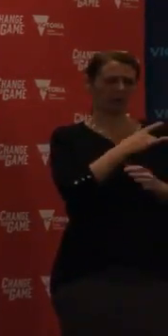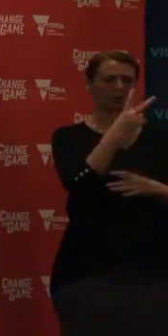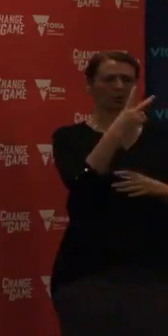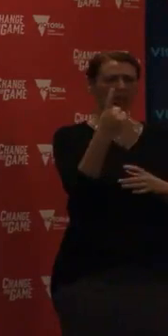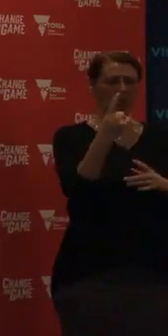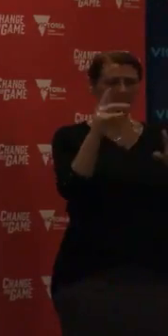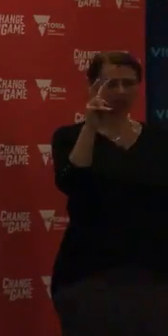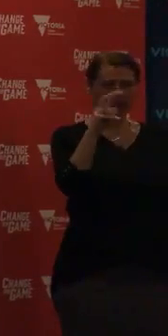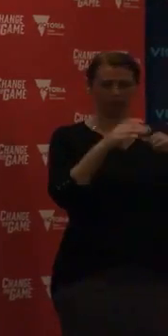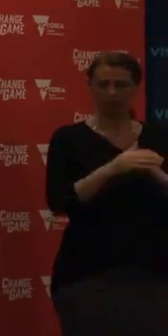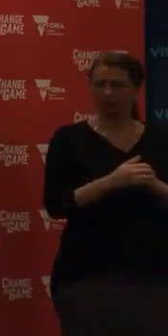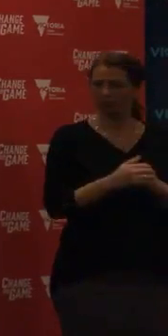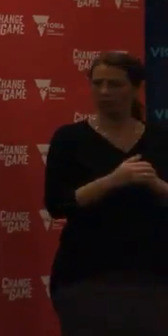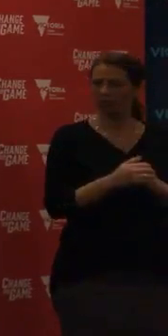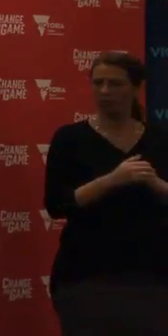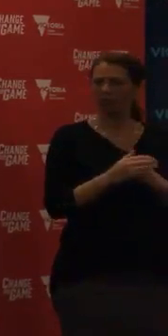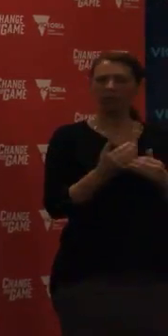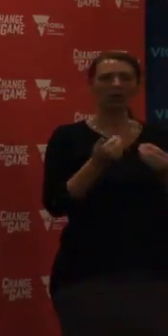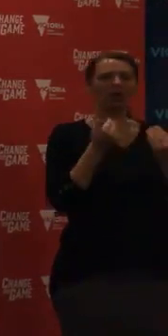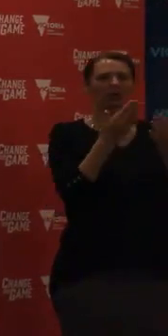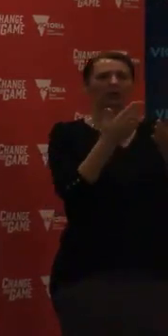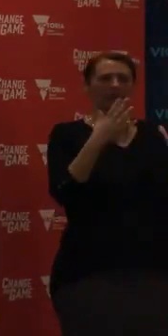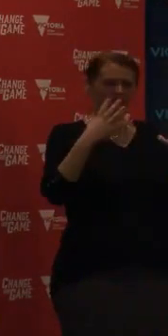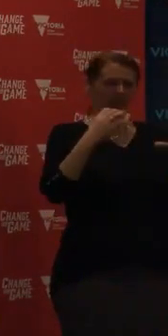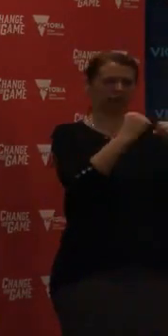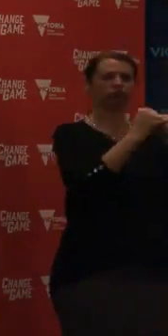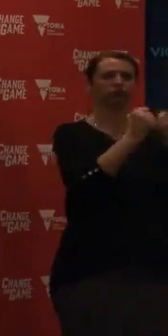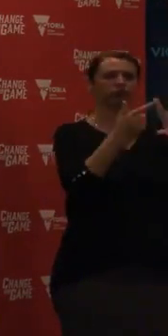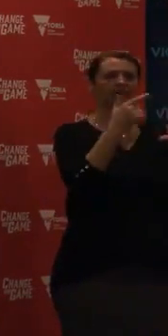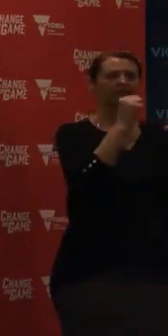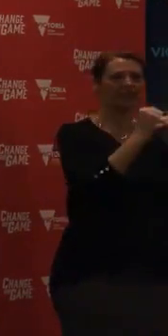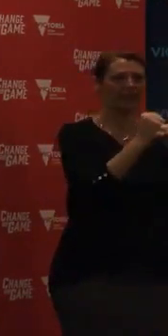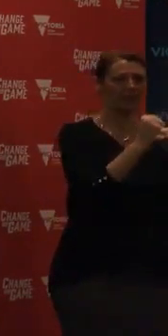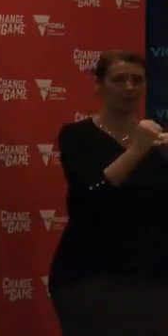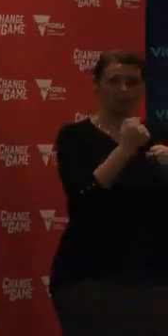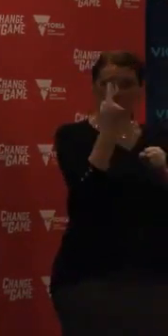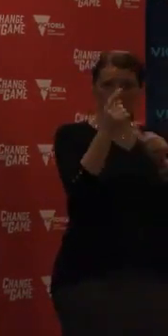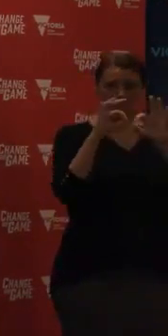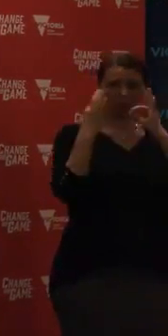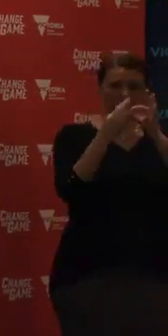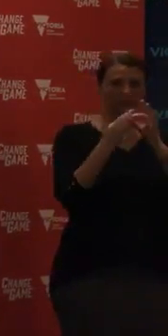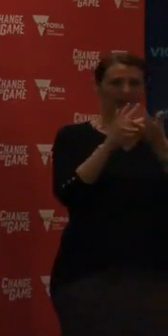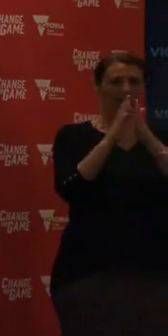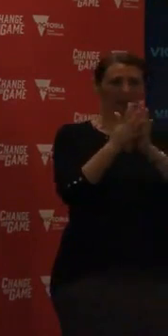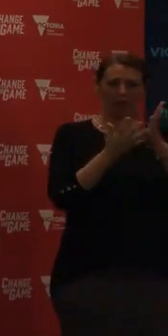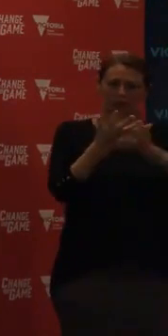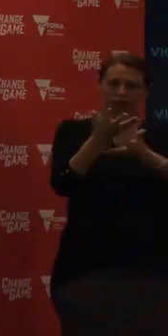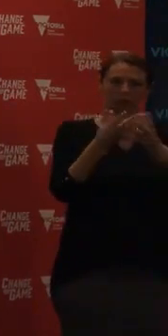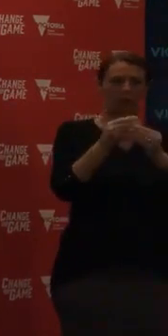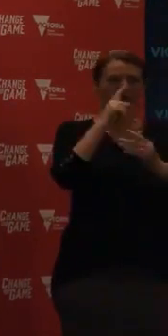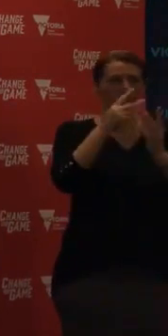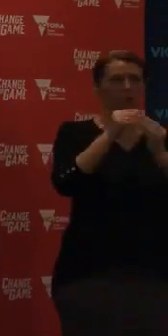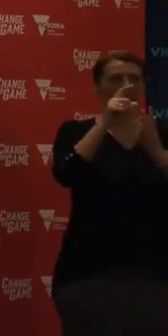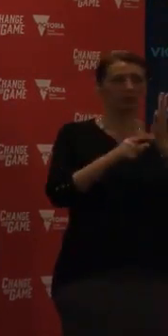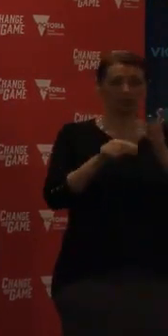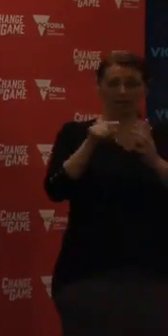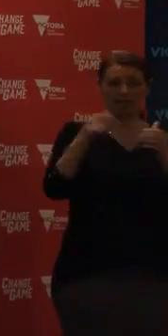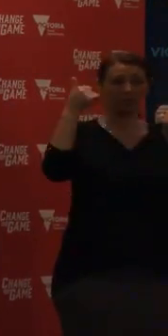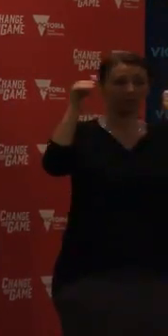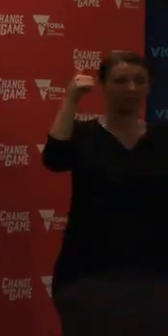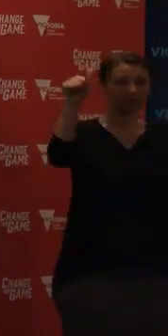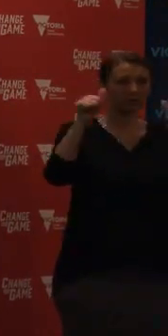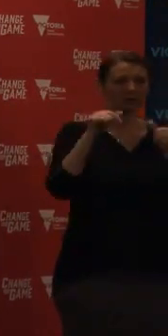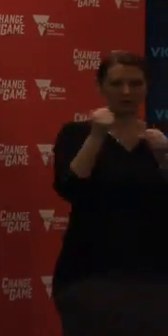time. Just to basically give you a practical example of how one organisation engaging with people with disability has been successful